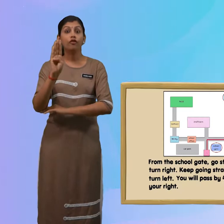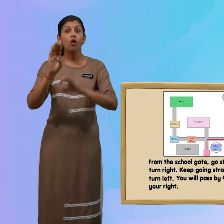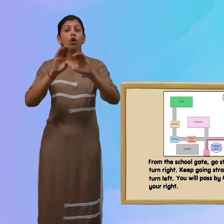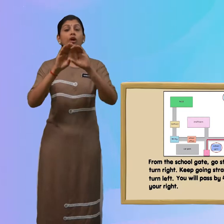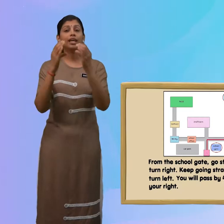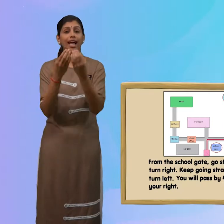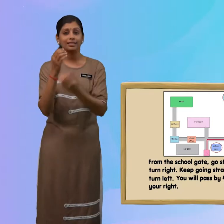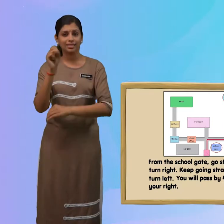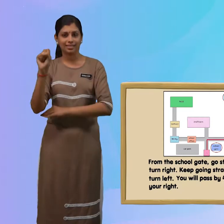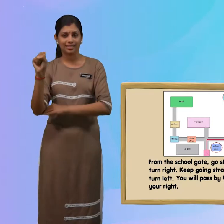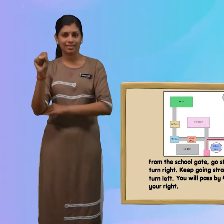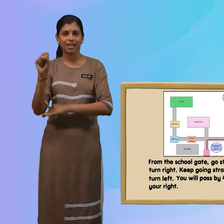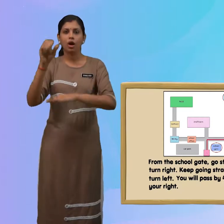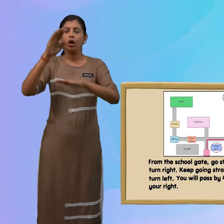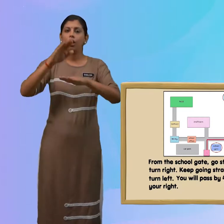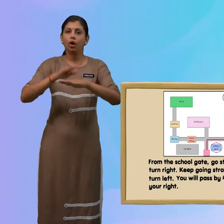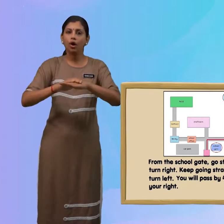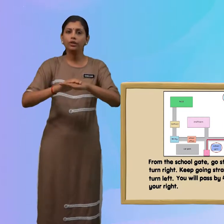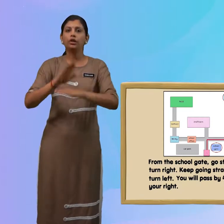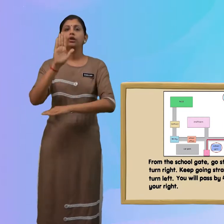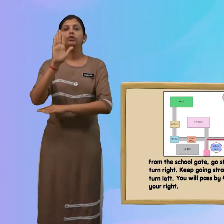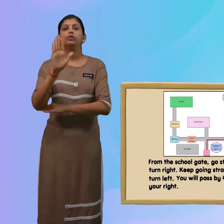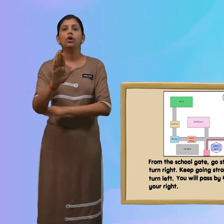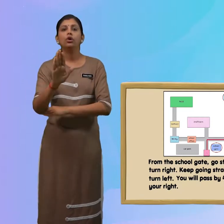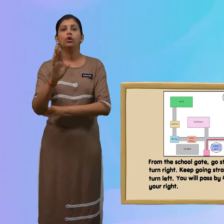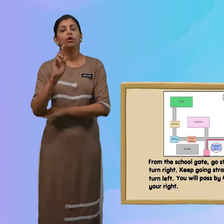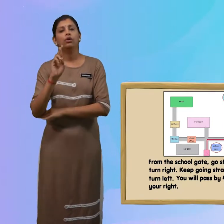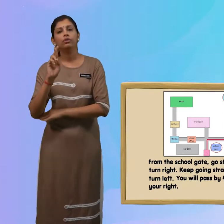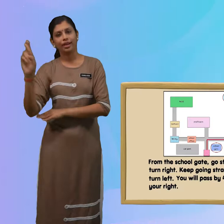4 classes on your right.